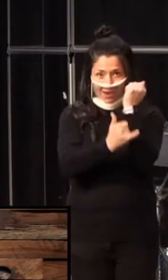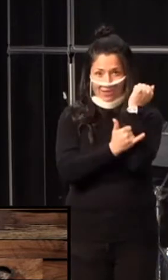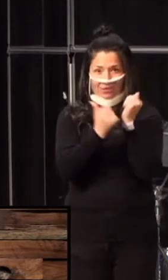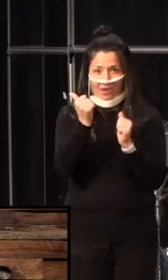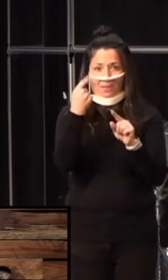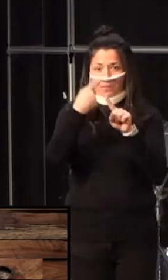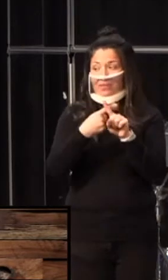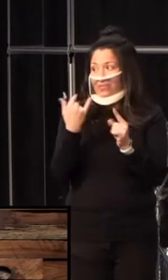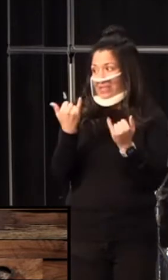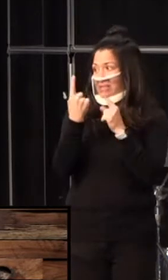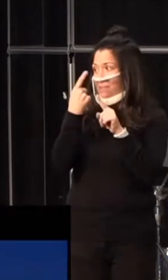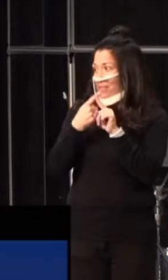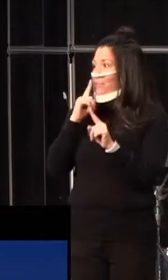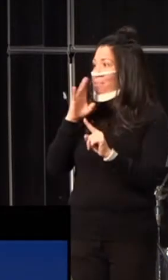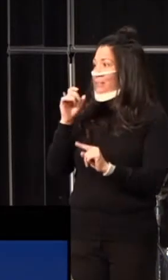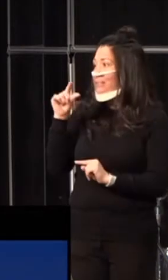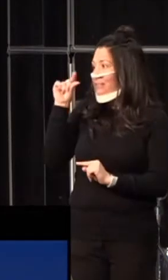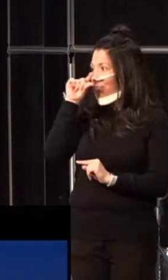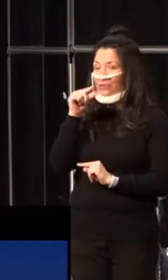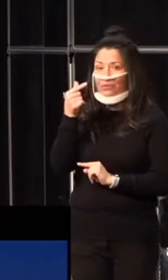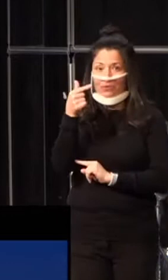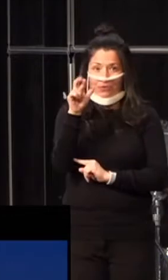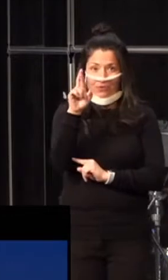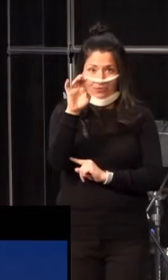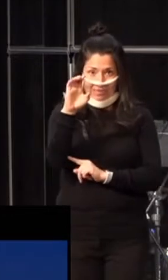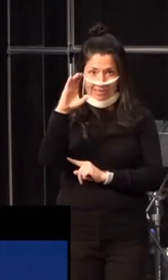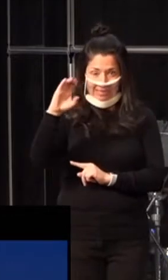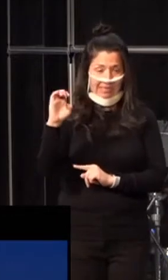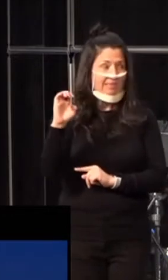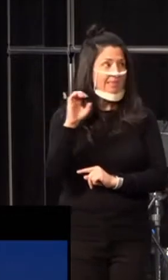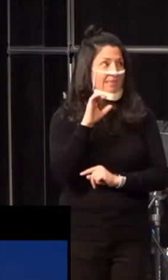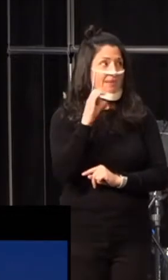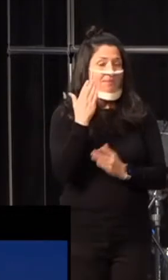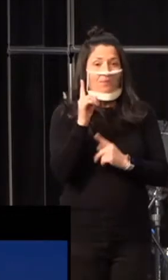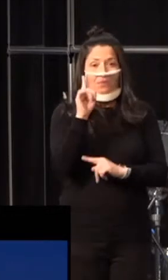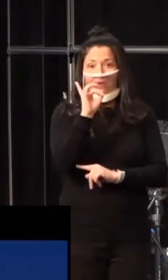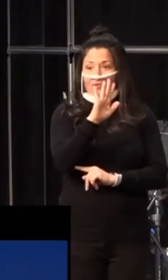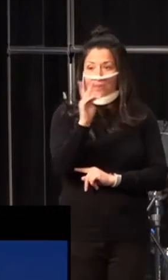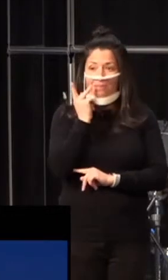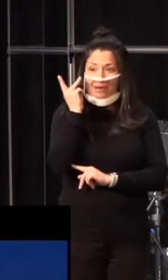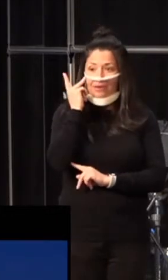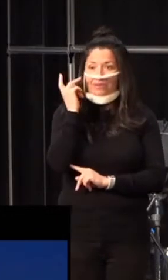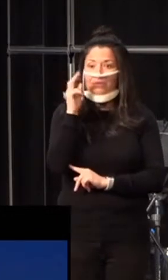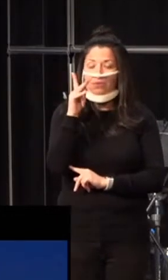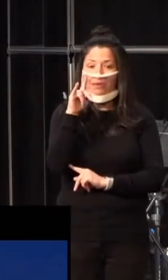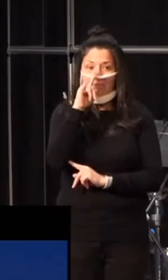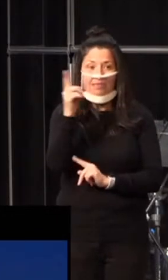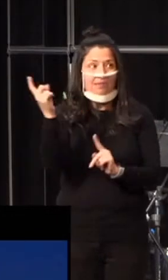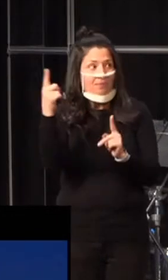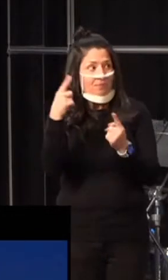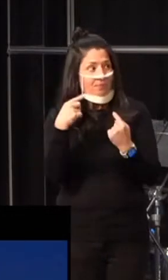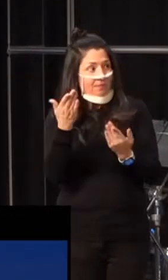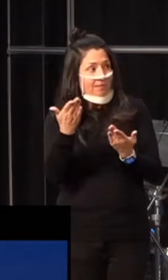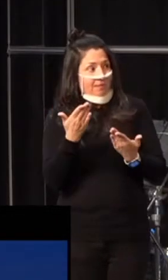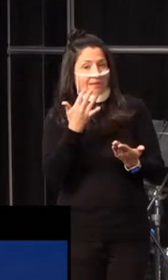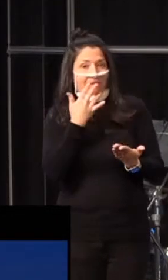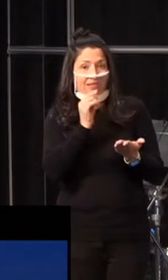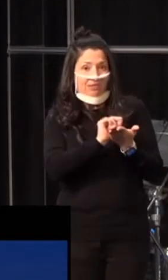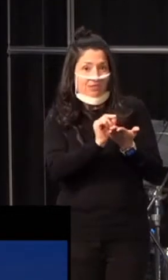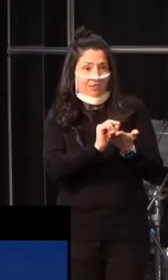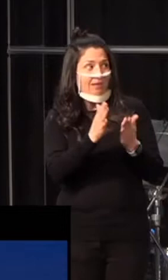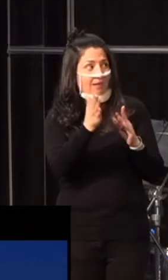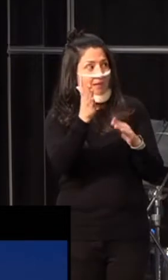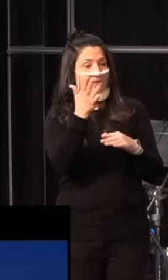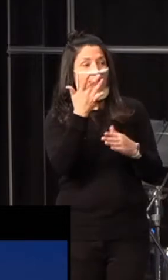month, Greece is our country. So maybe you're a parent and maybe one of your kids has come and brought back one of these coloring sheets where they colored